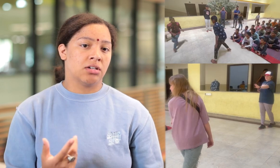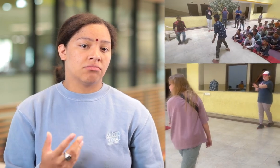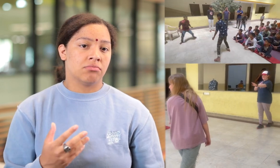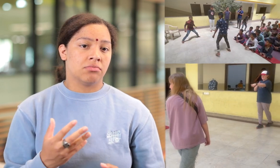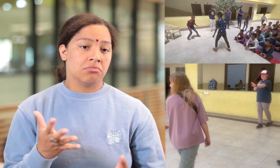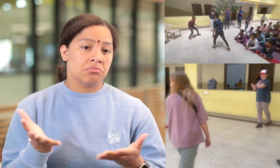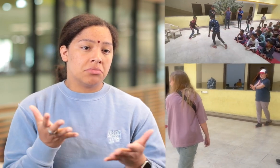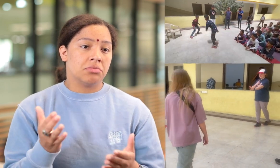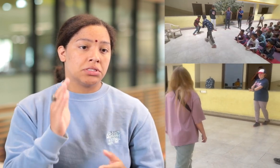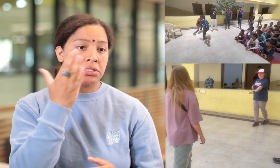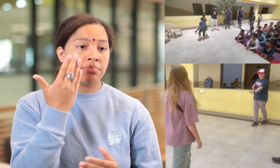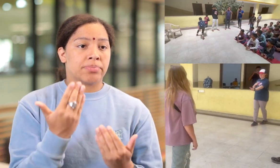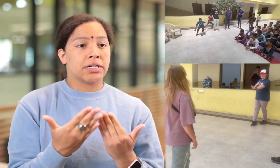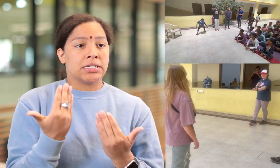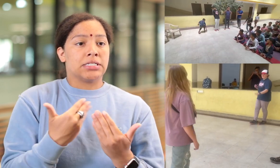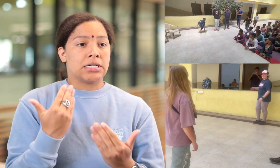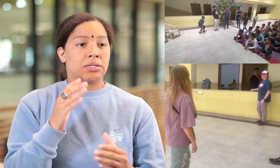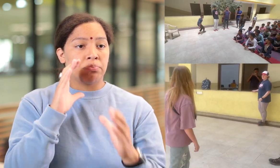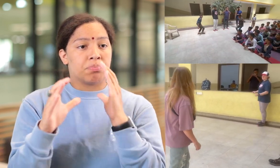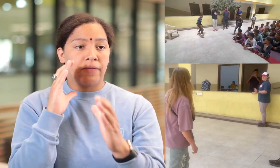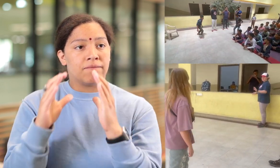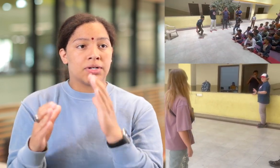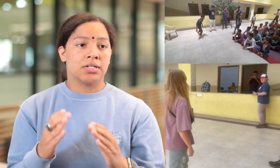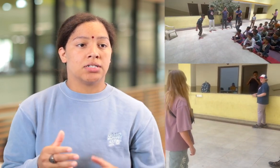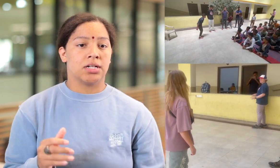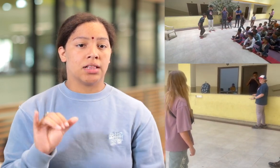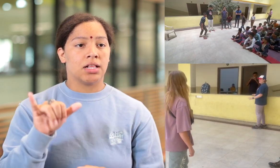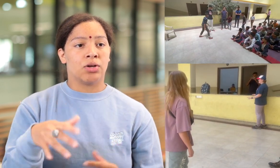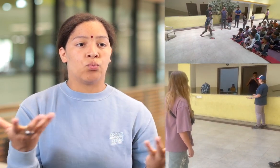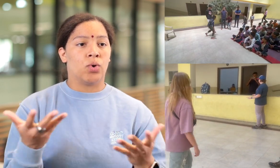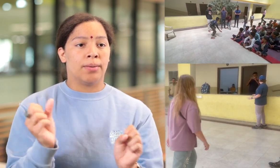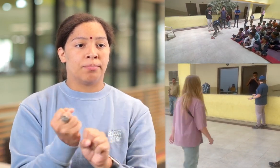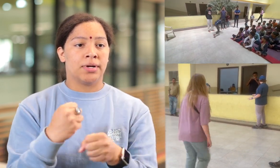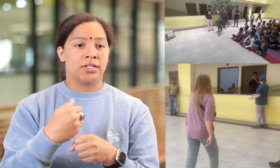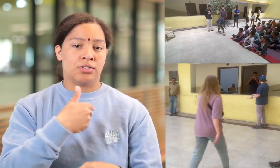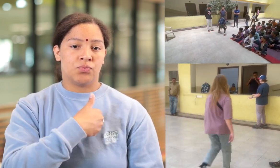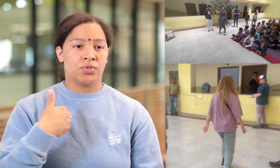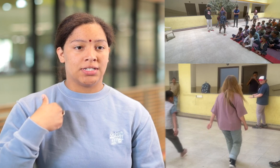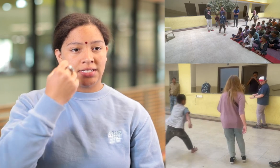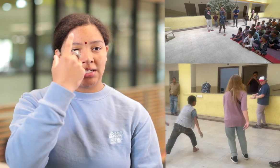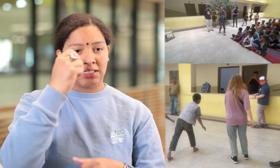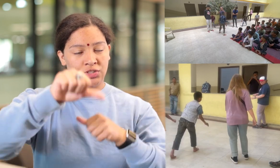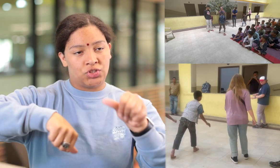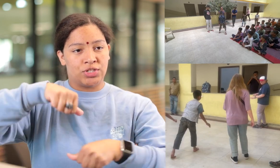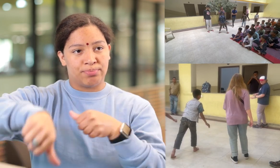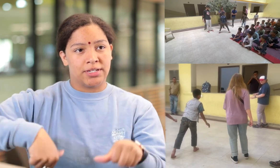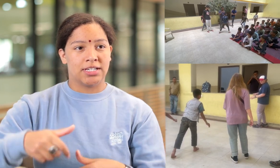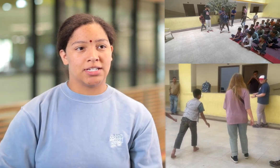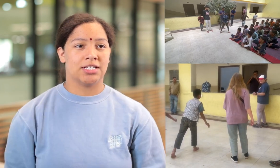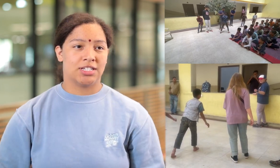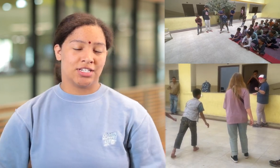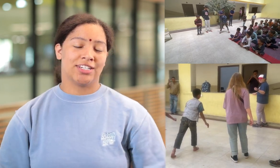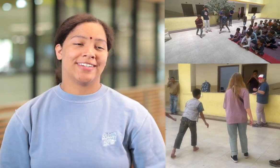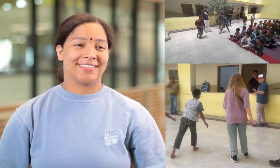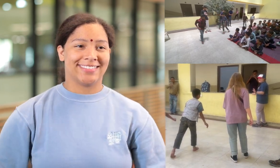was really difficult to communicate with those individuals right we made sure that we could all understand each other.